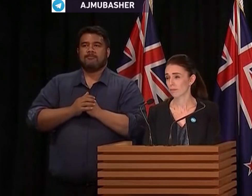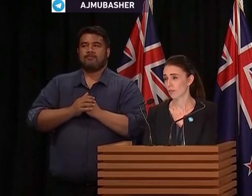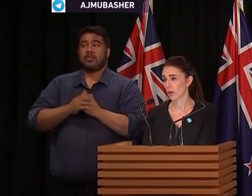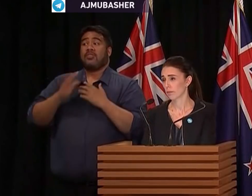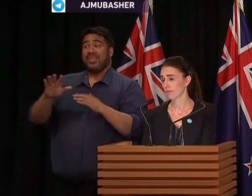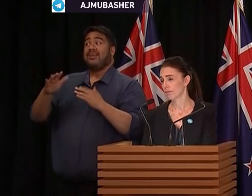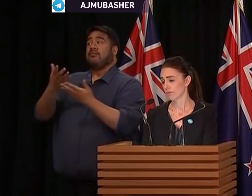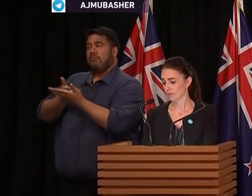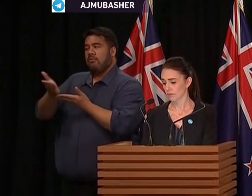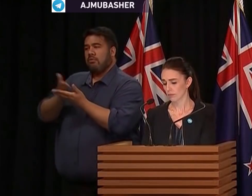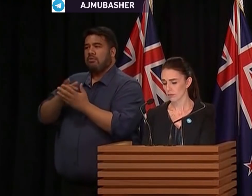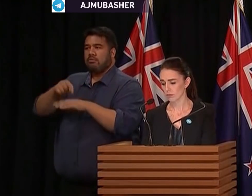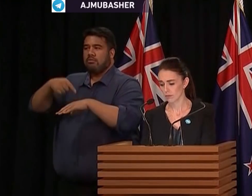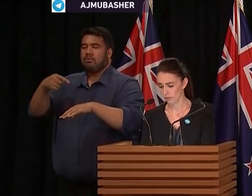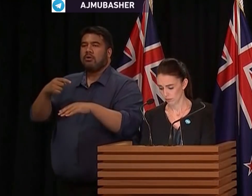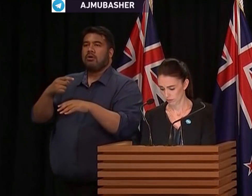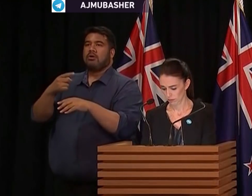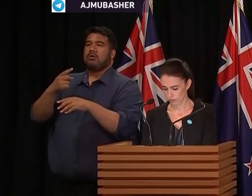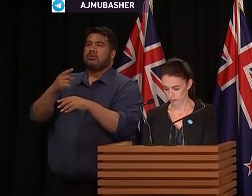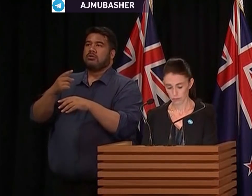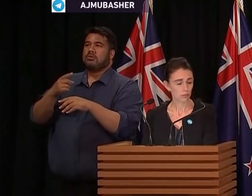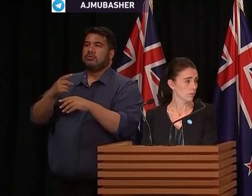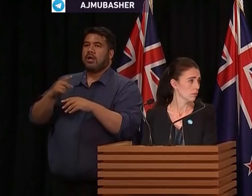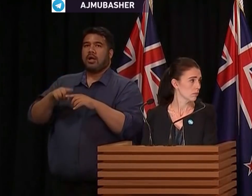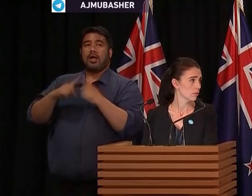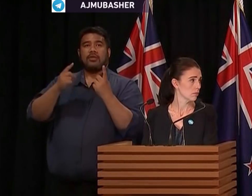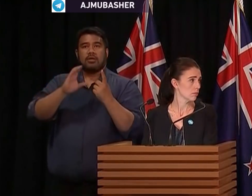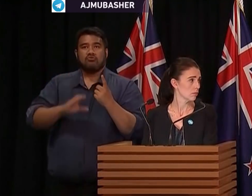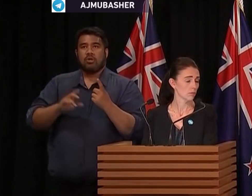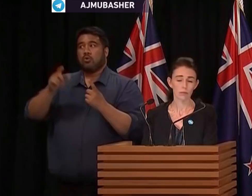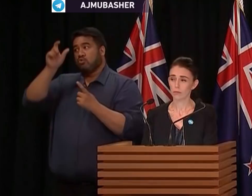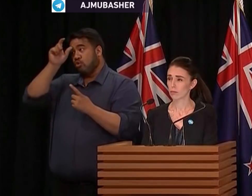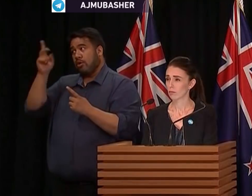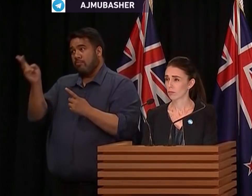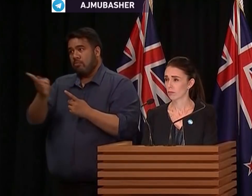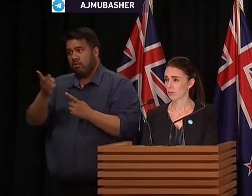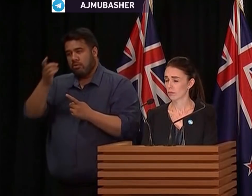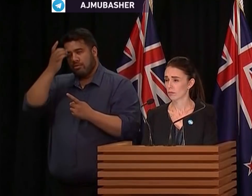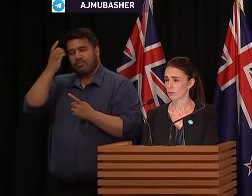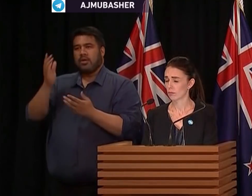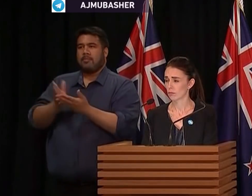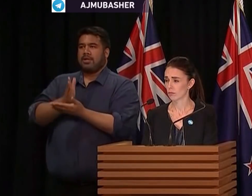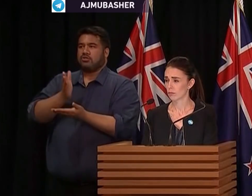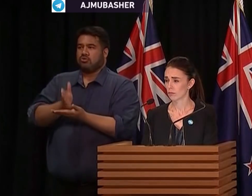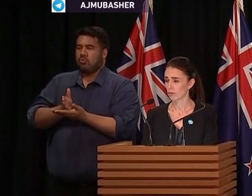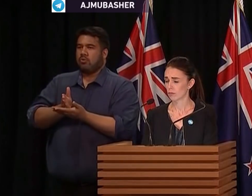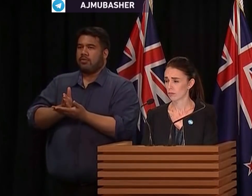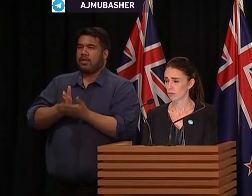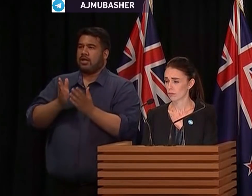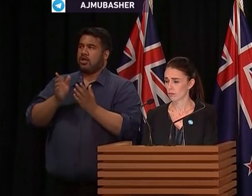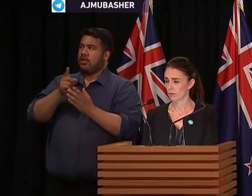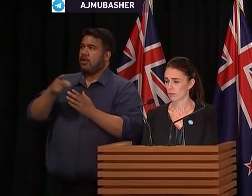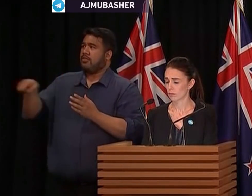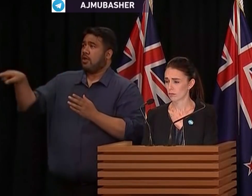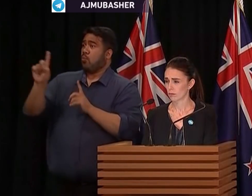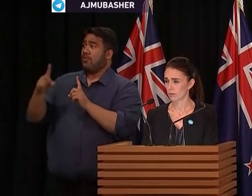for any other country, or Turkey for that matter, to ensure that our country, New Zealand, was